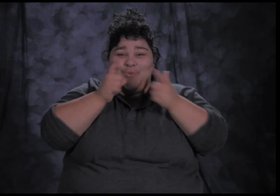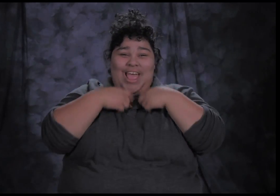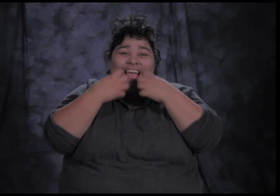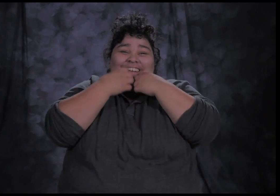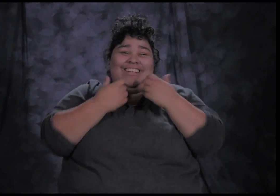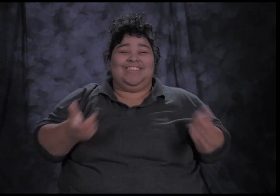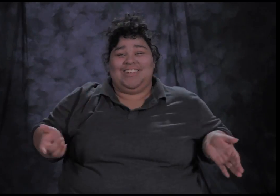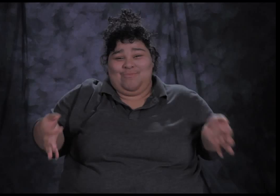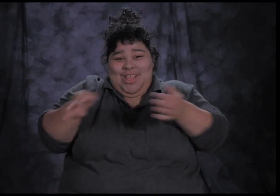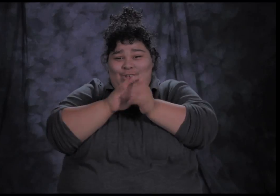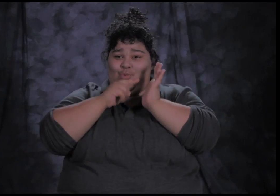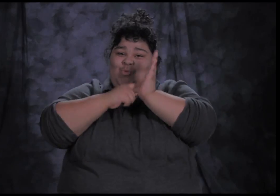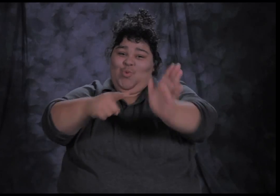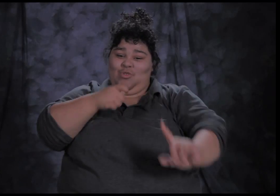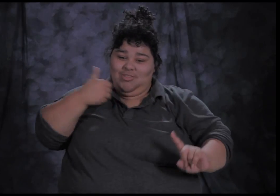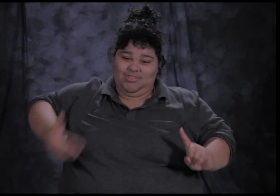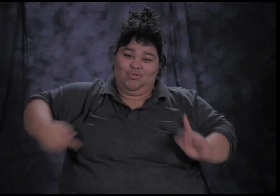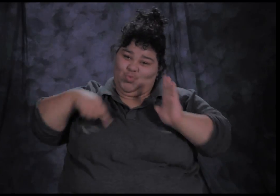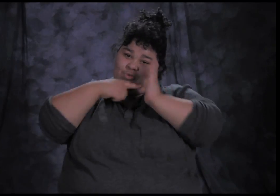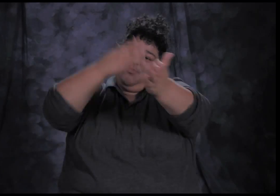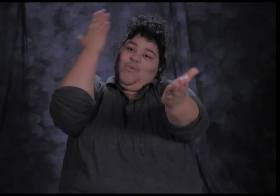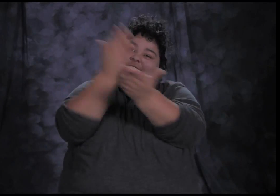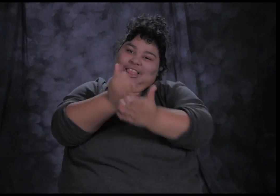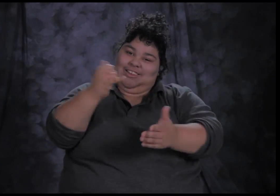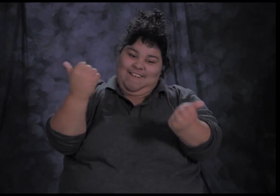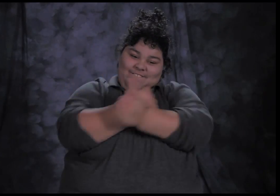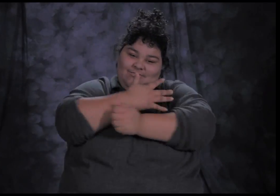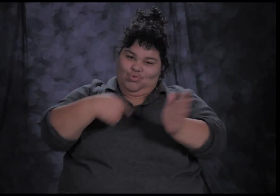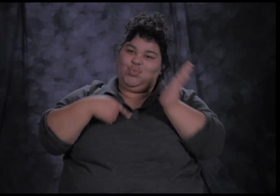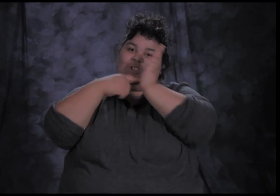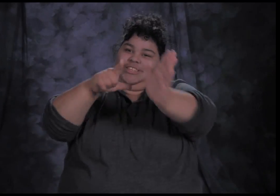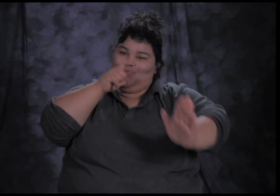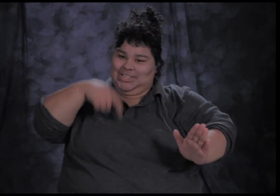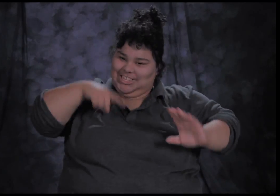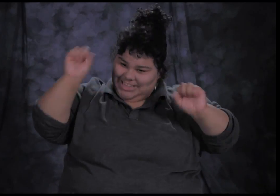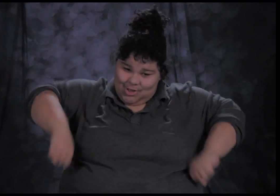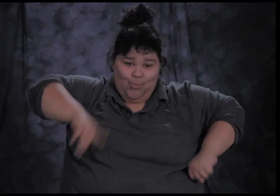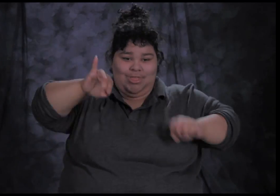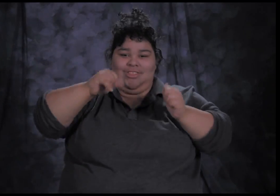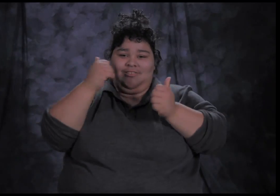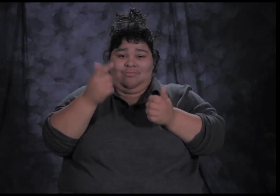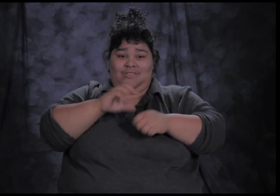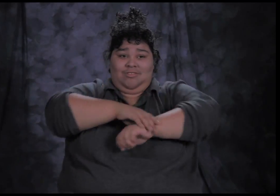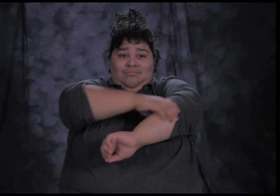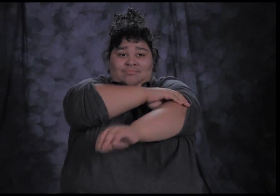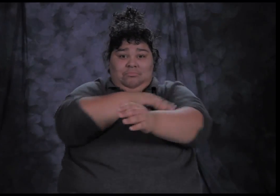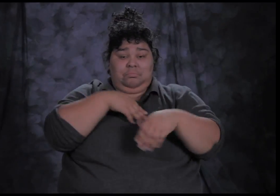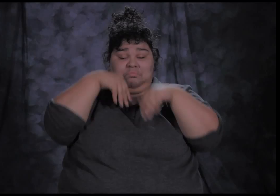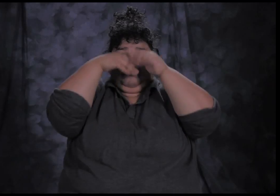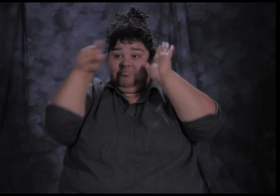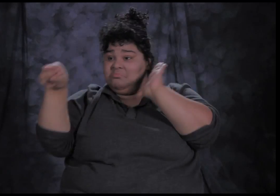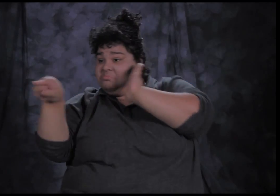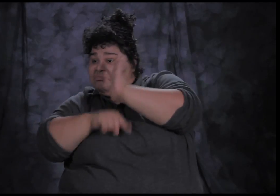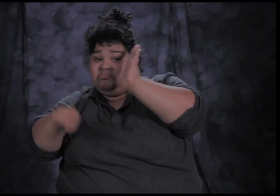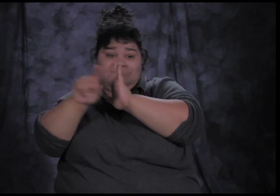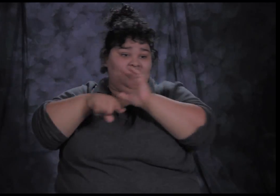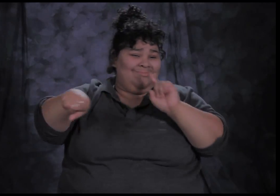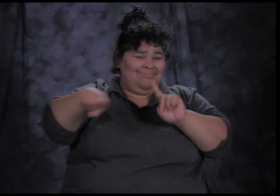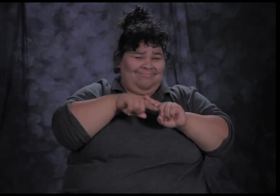How do I feel about my mental health diagnosis? Honestly, I don't care. I like to show the world who I am. I